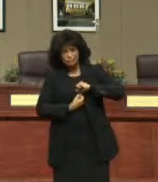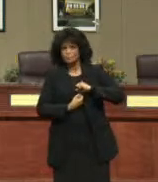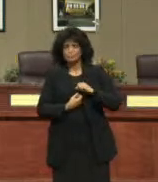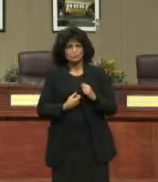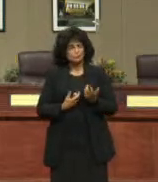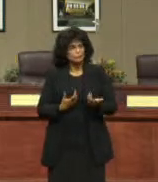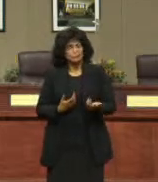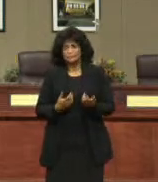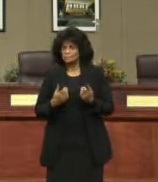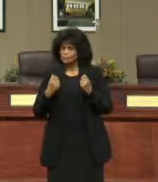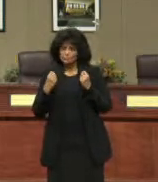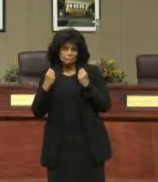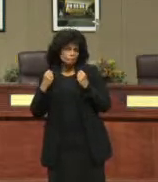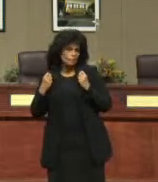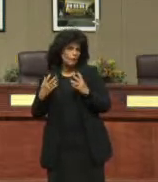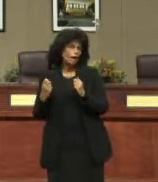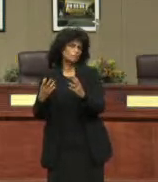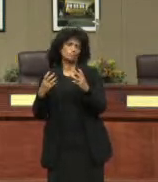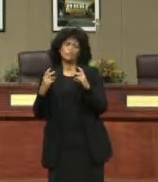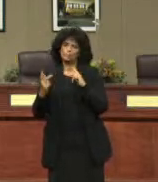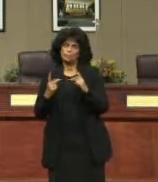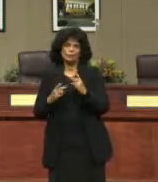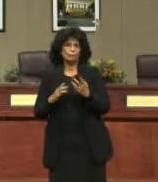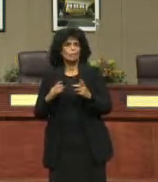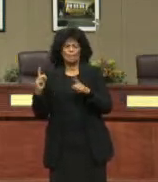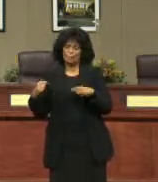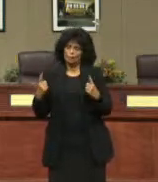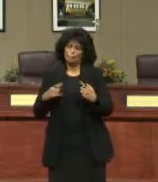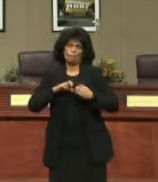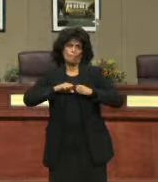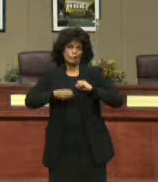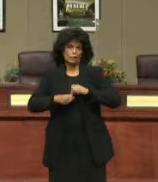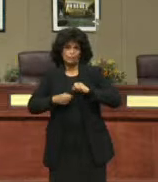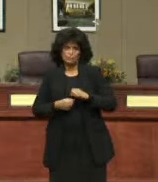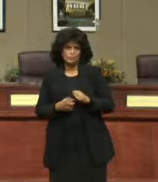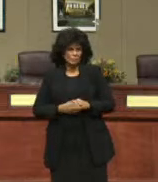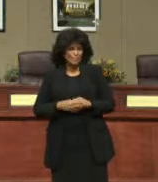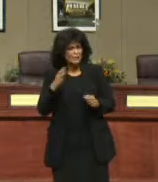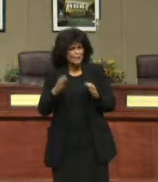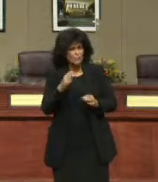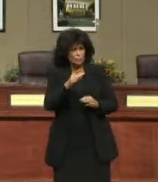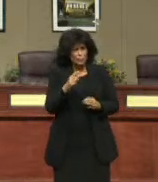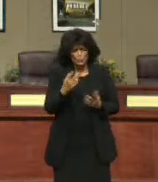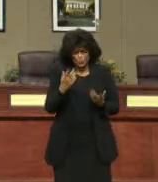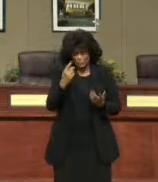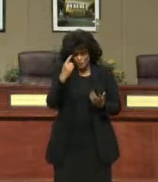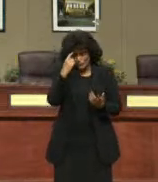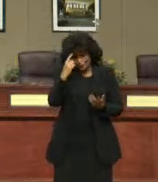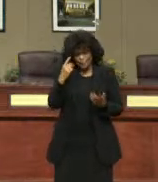I ask that you hold everyone who has been touched by COVID-19 in your thoughts and prayers.